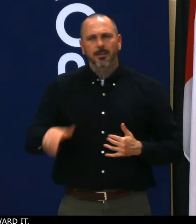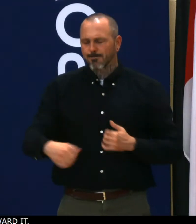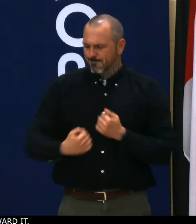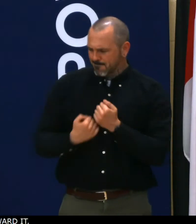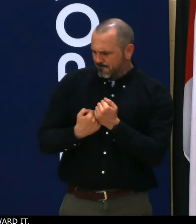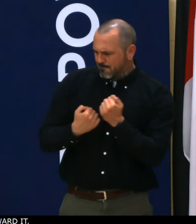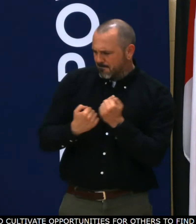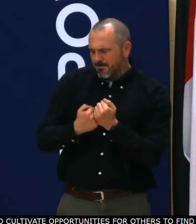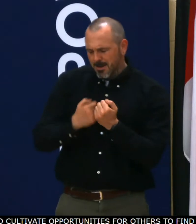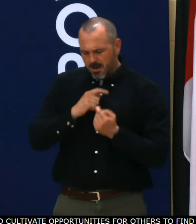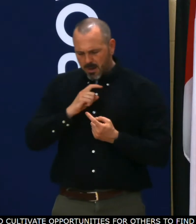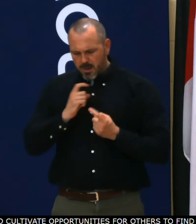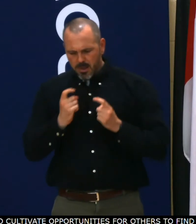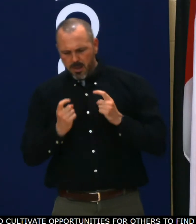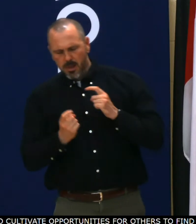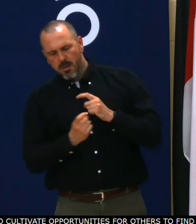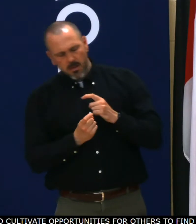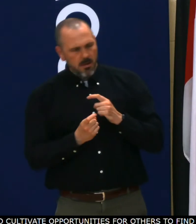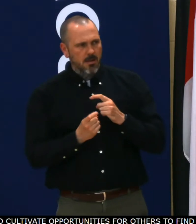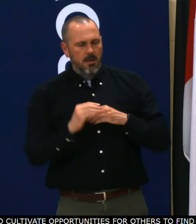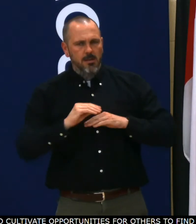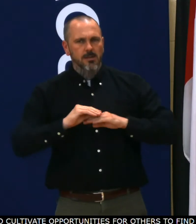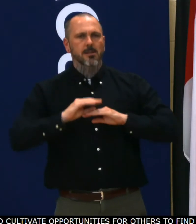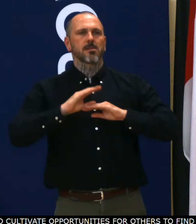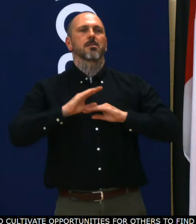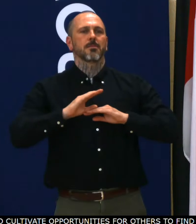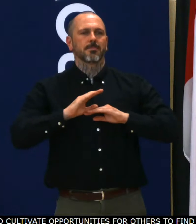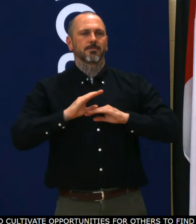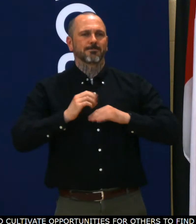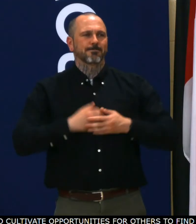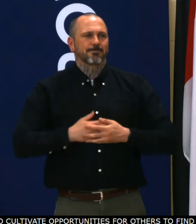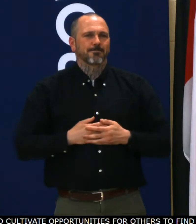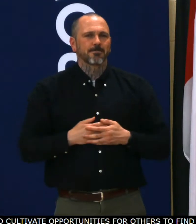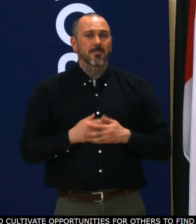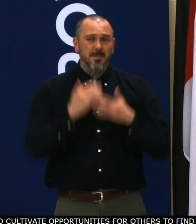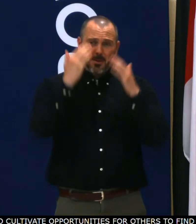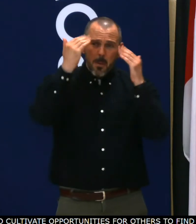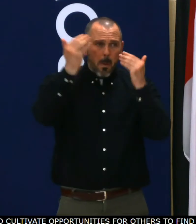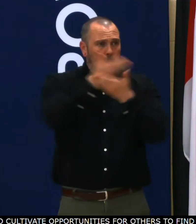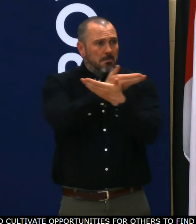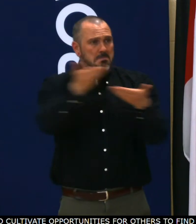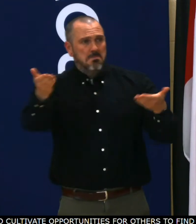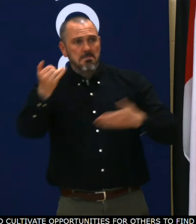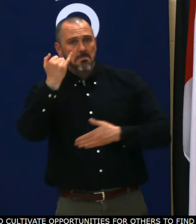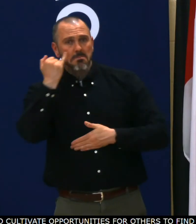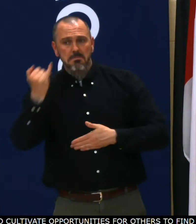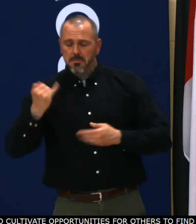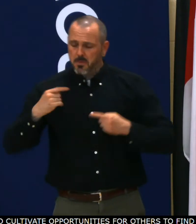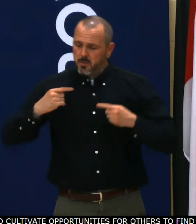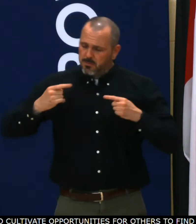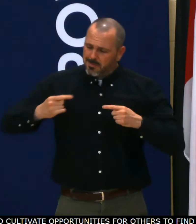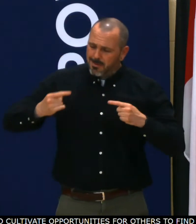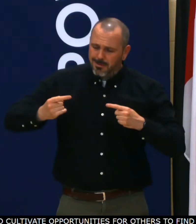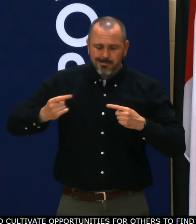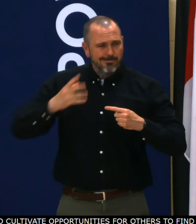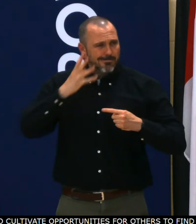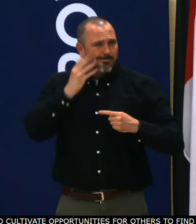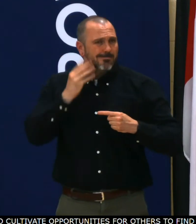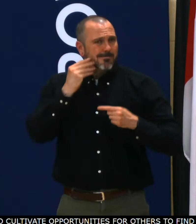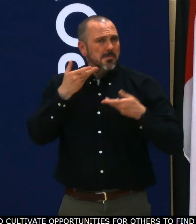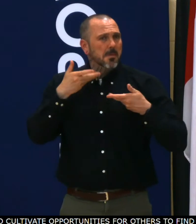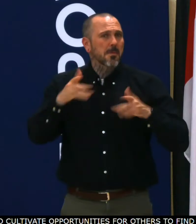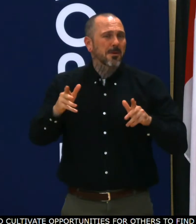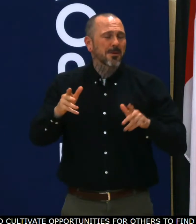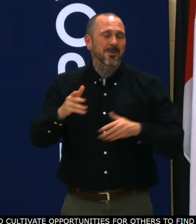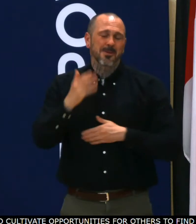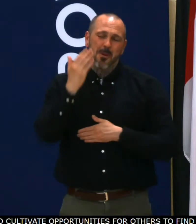struggle approaches, that you are fortunate enough to have someone nearby,